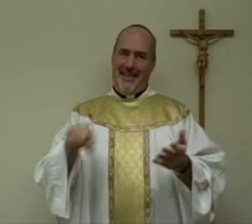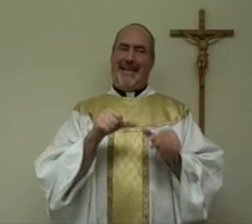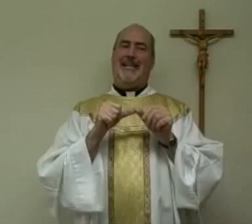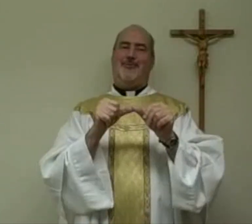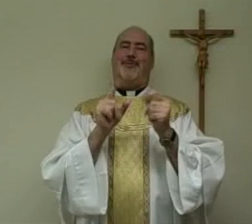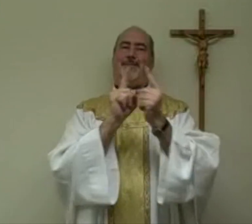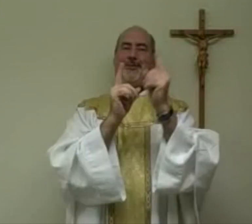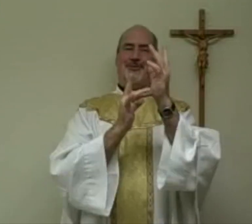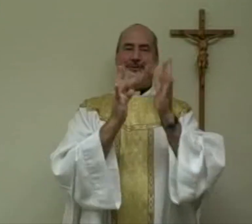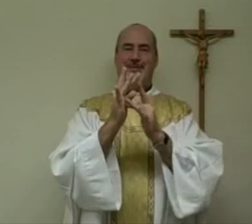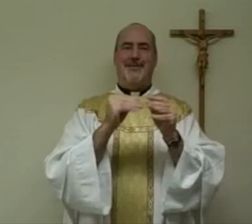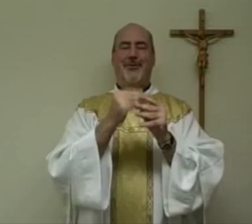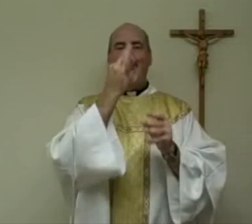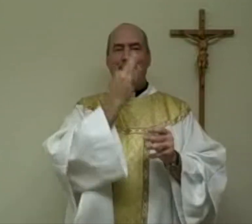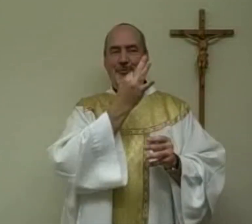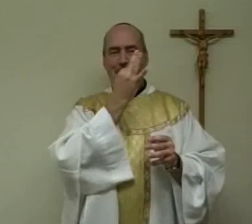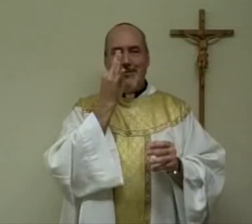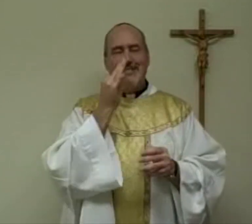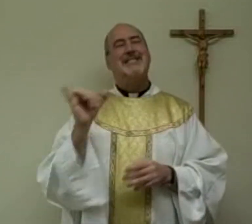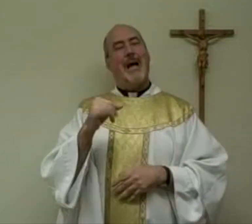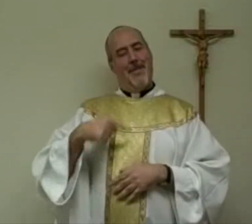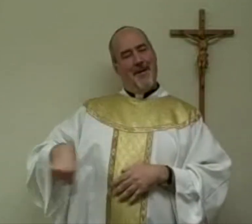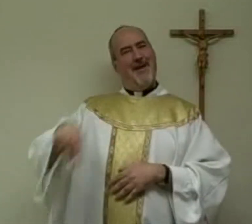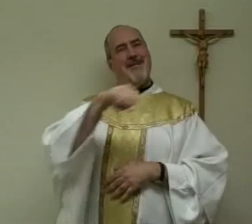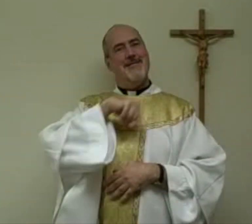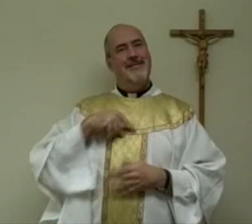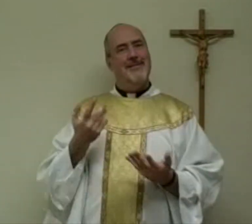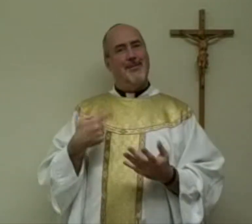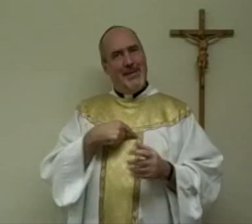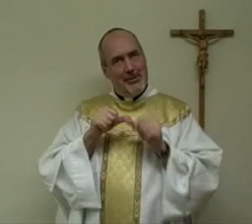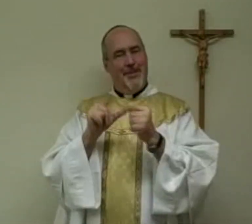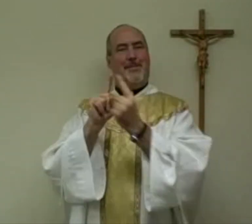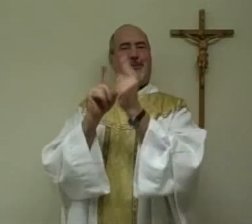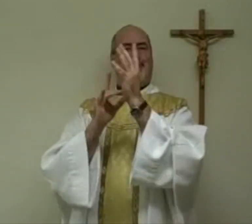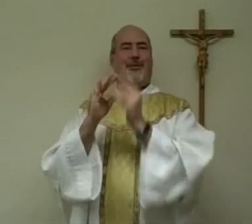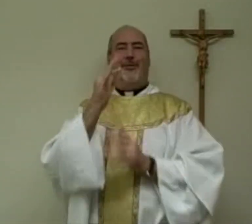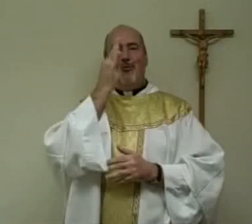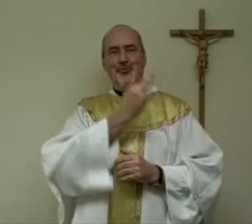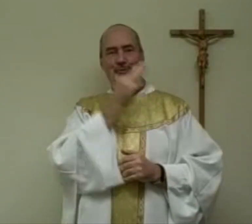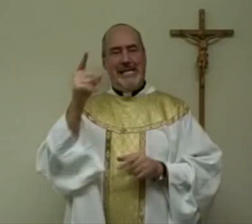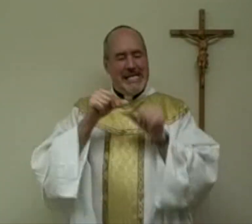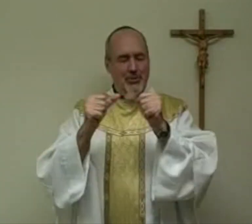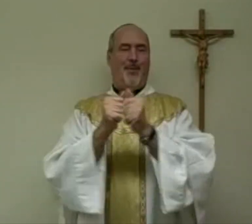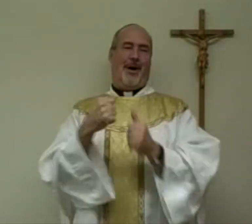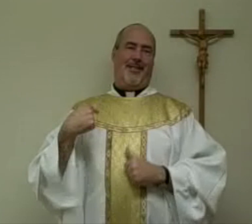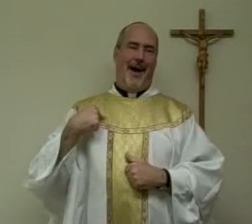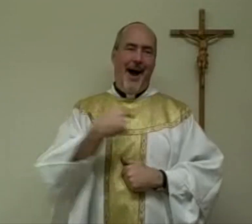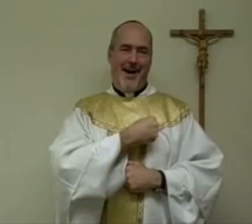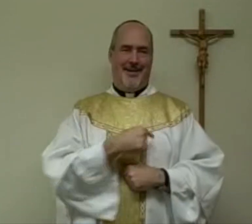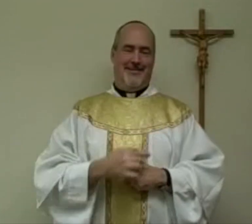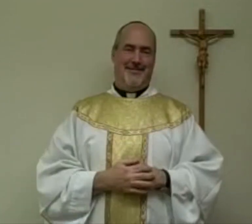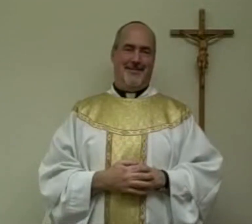the bread was his body and life. So when we meet Jesus in the Eucharist, it's because